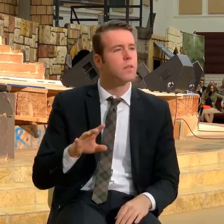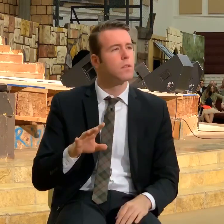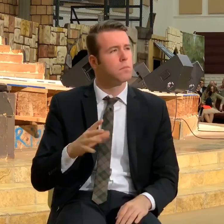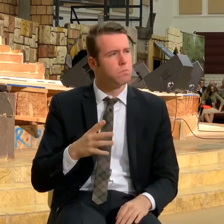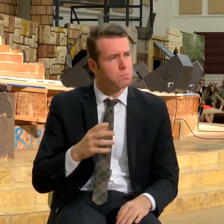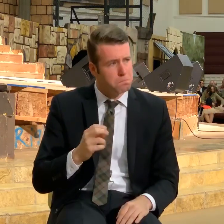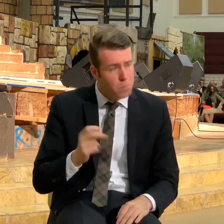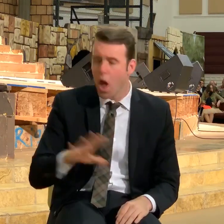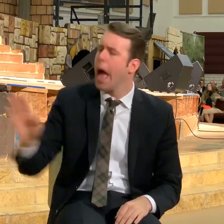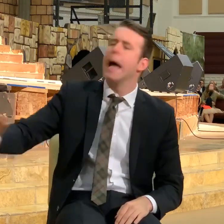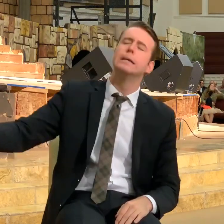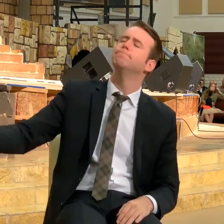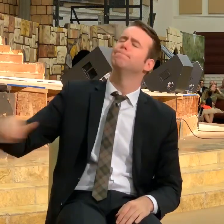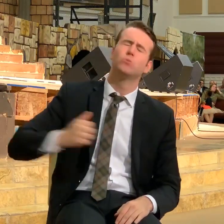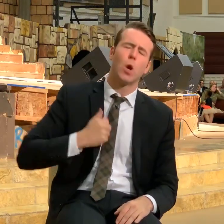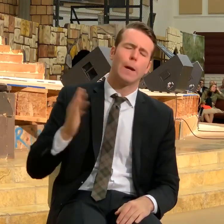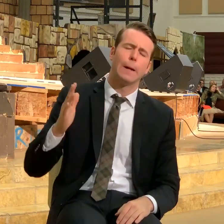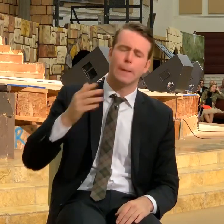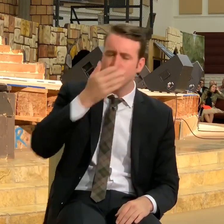that. He said,